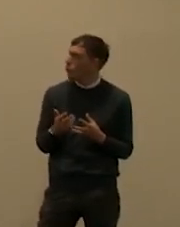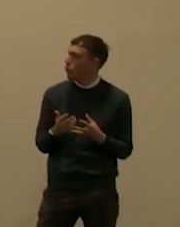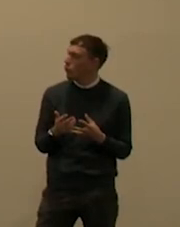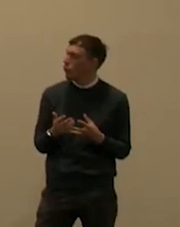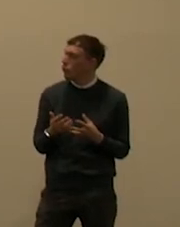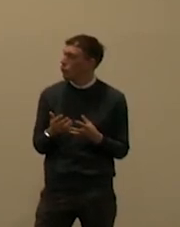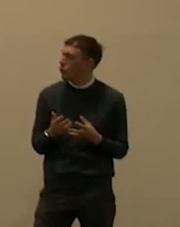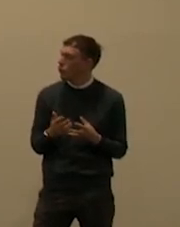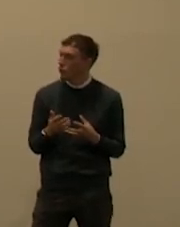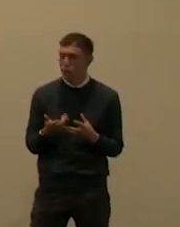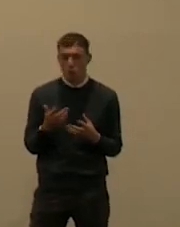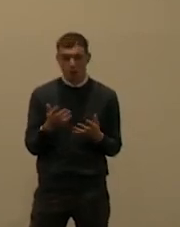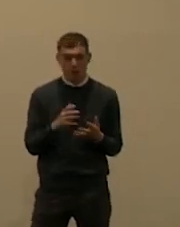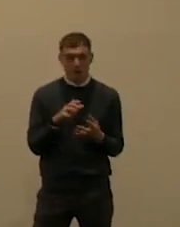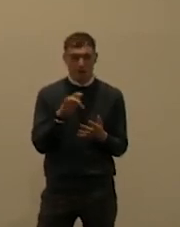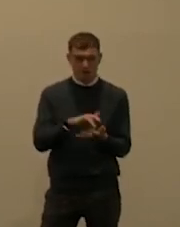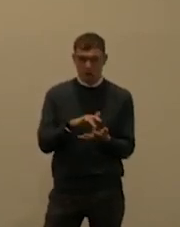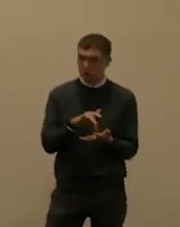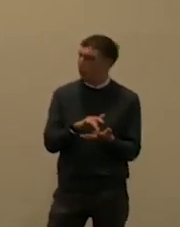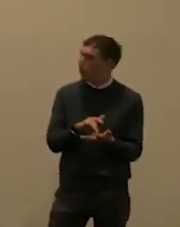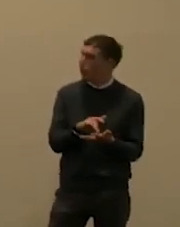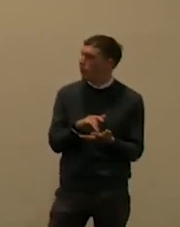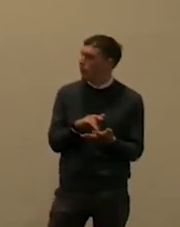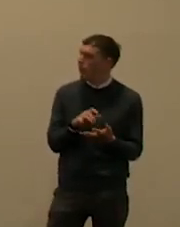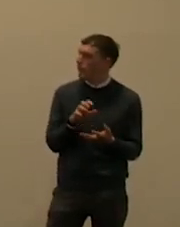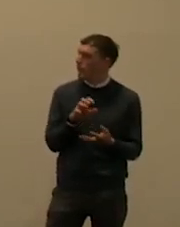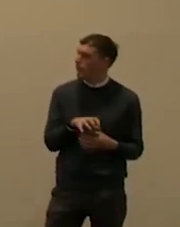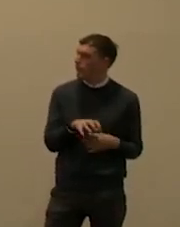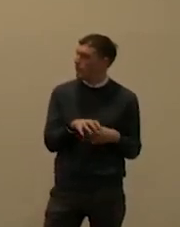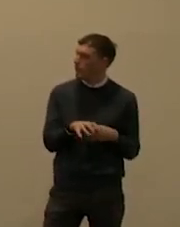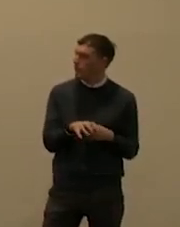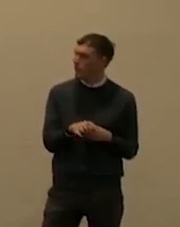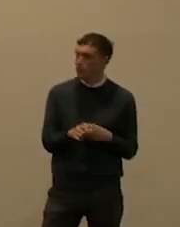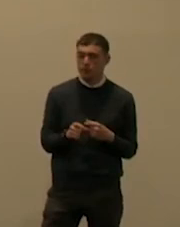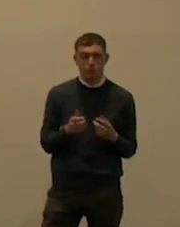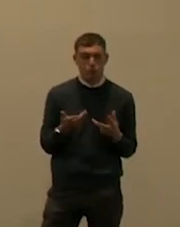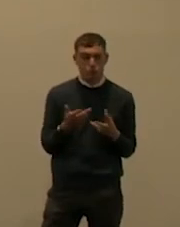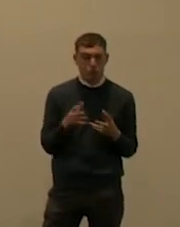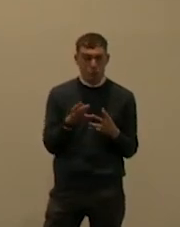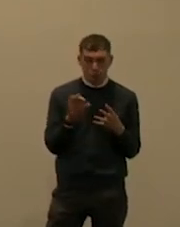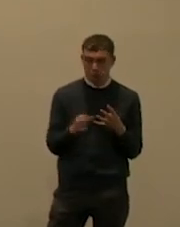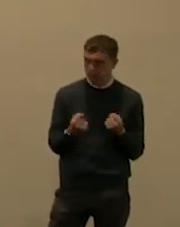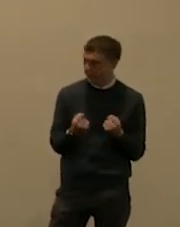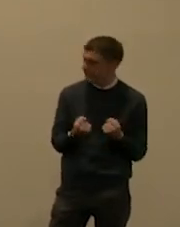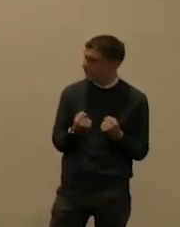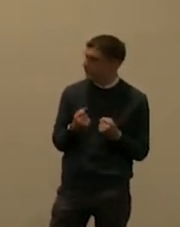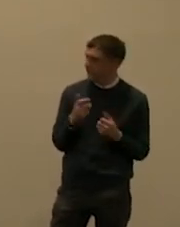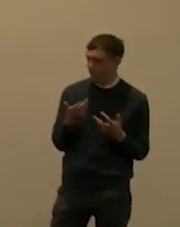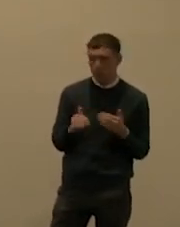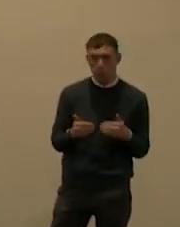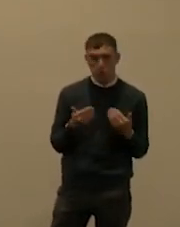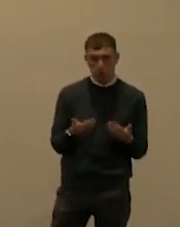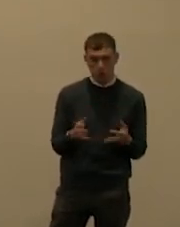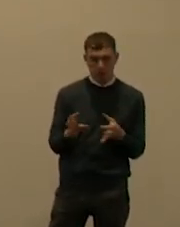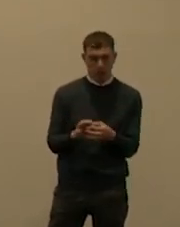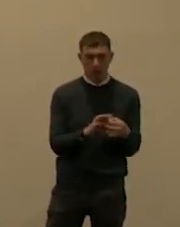the central control pane, as well the configuration options that you have. Then we go ahead and make